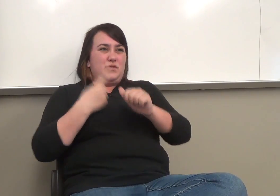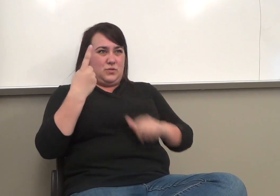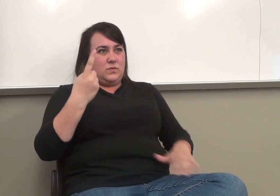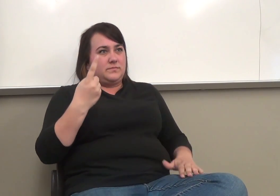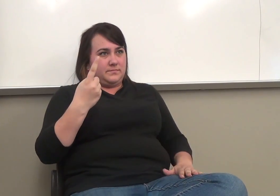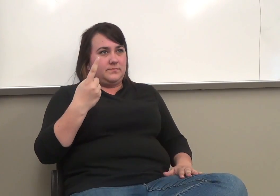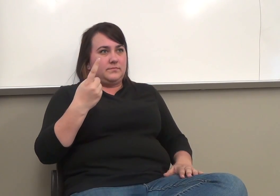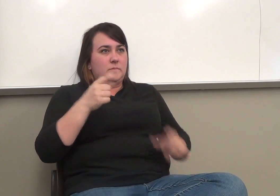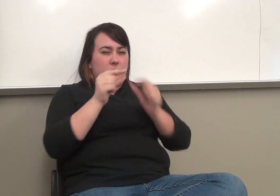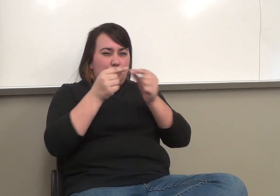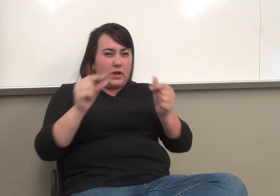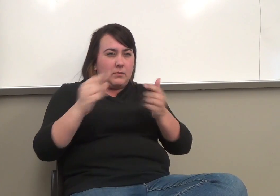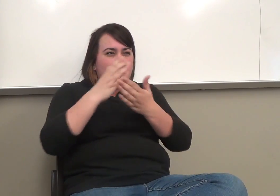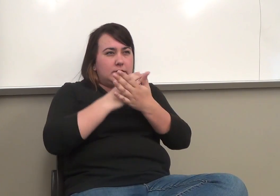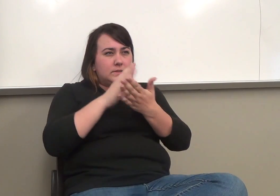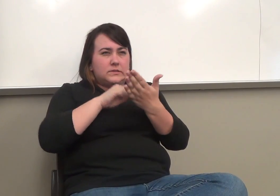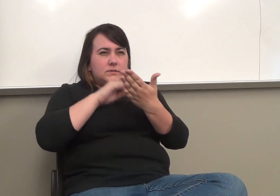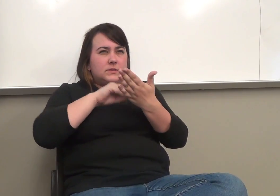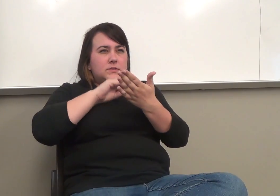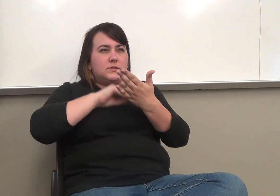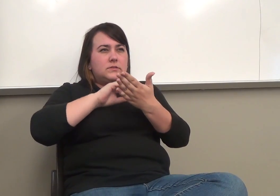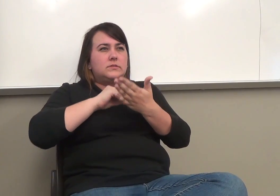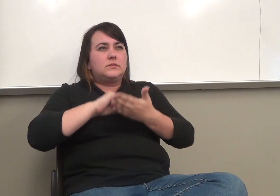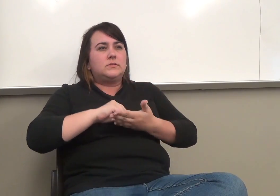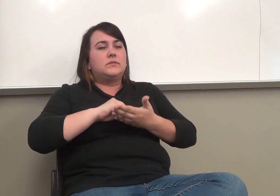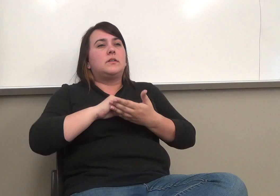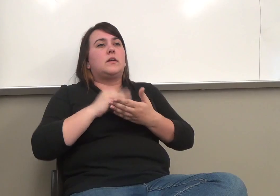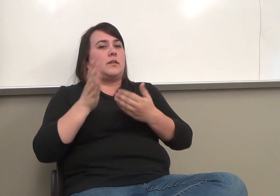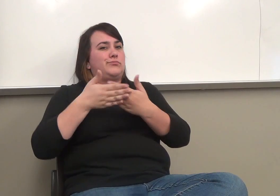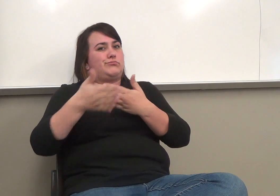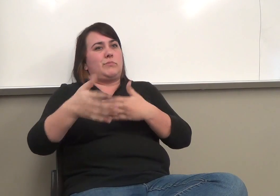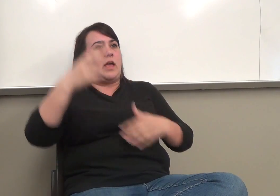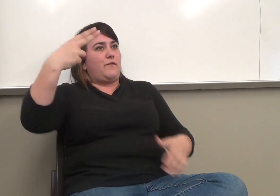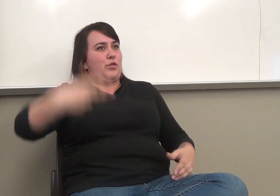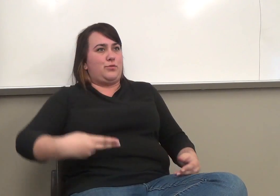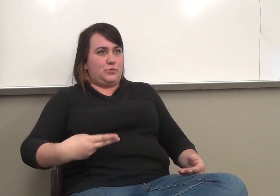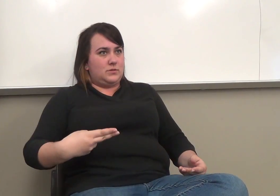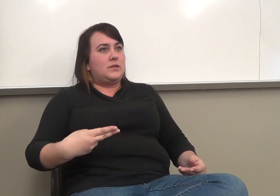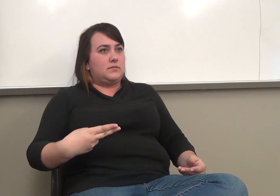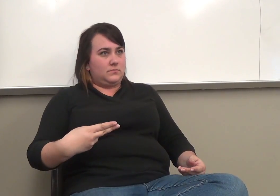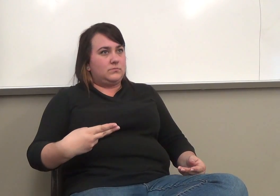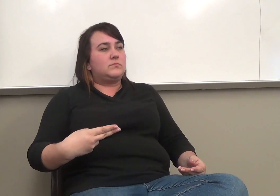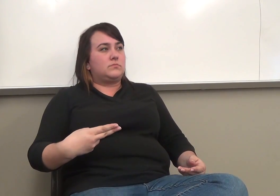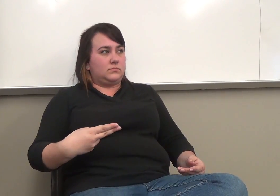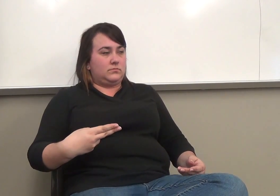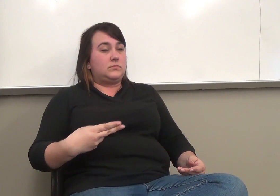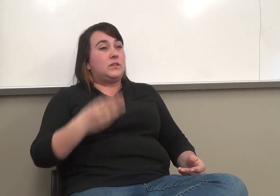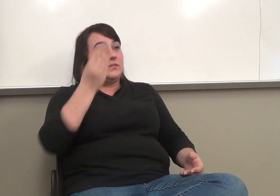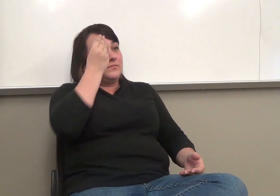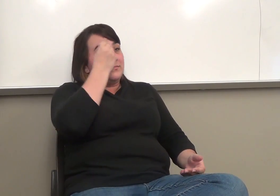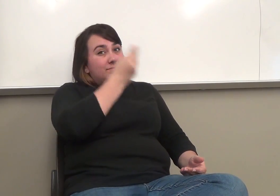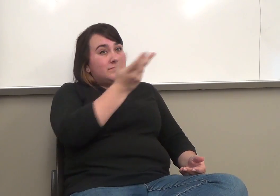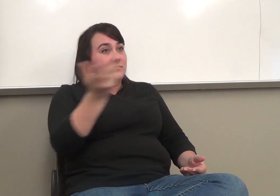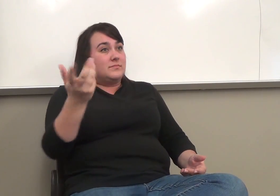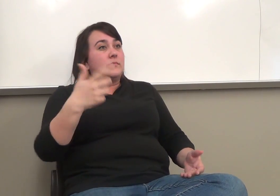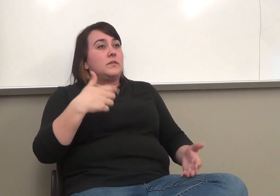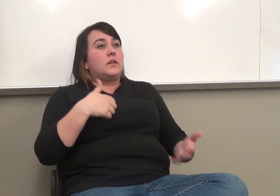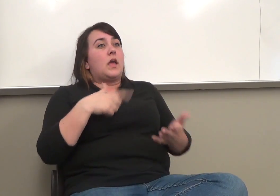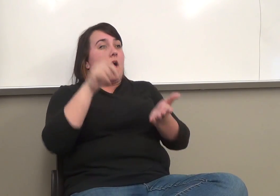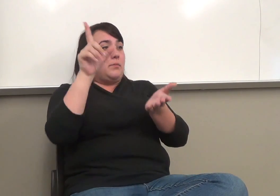with the grammar lessons. And just so you know, they changed. I went ahead and printed this out from